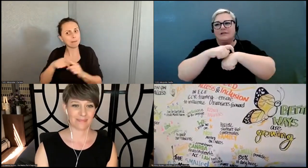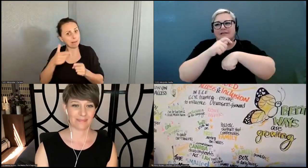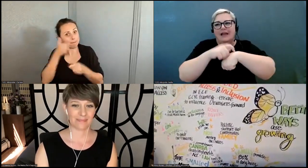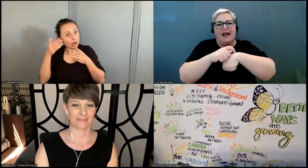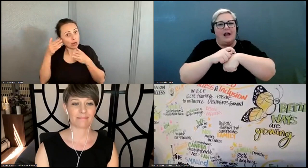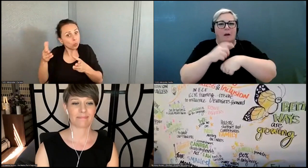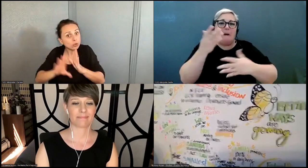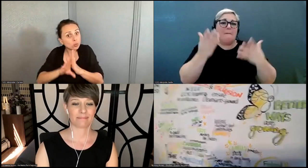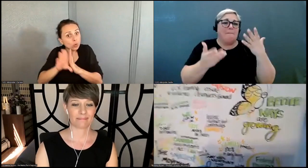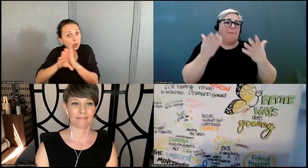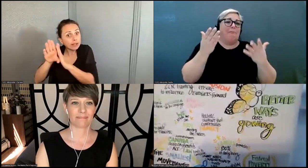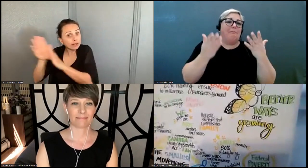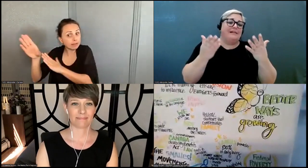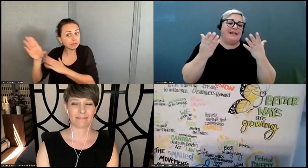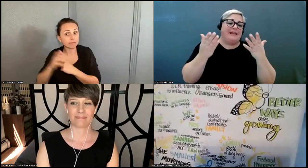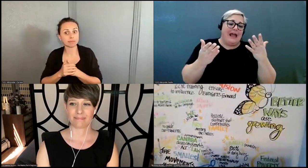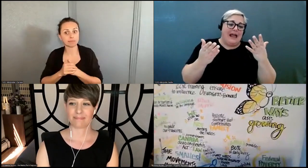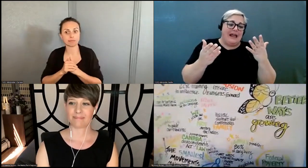growing.